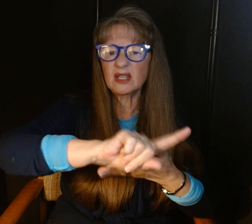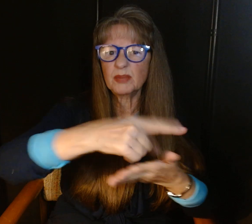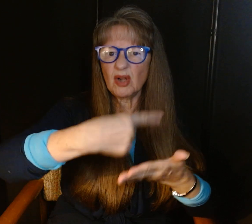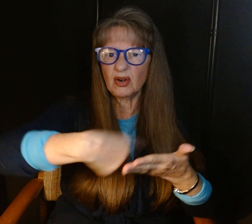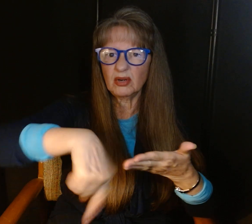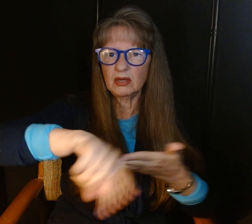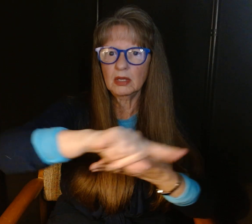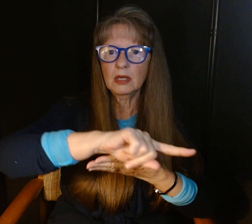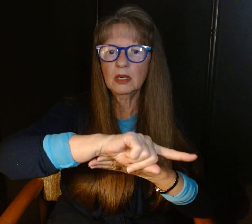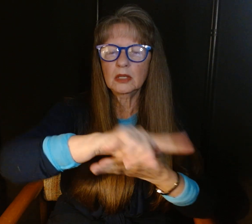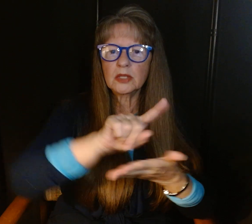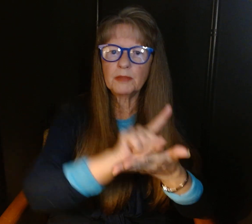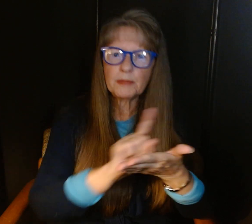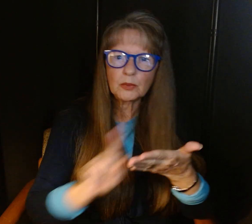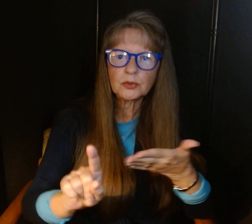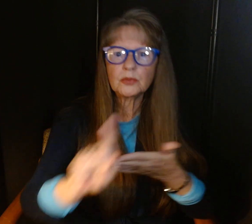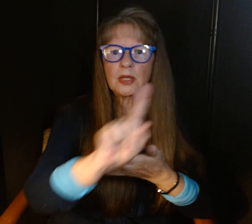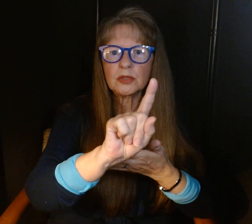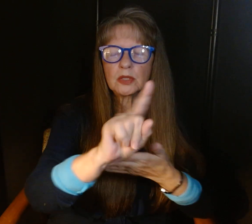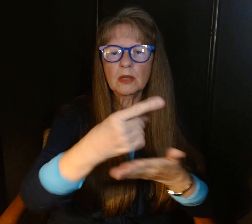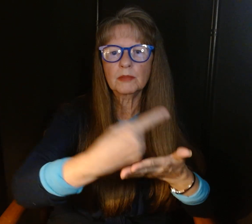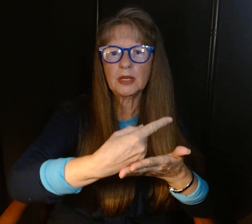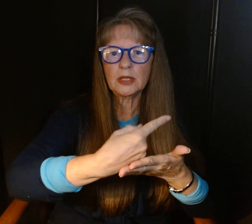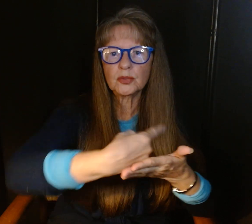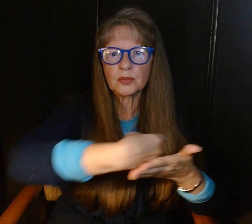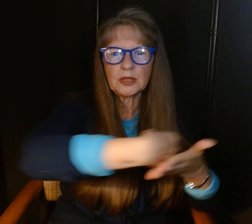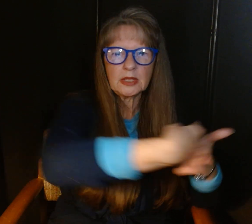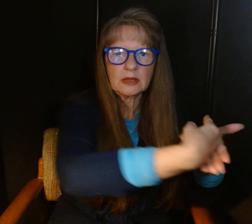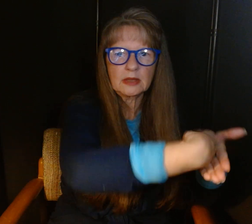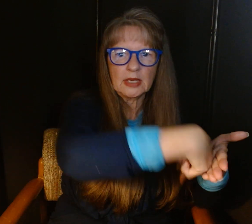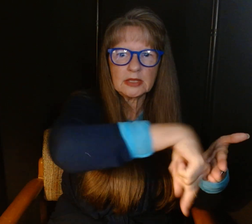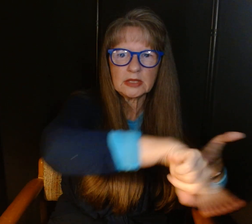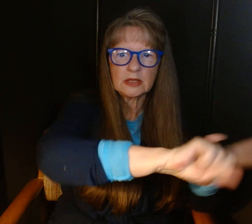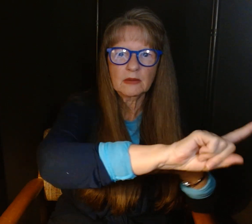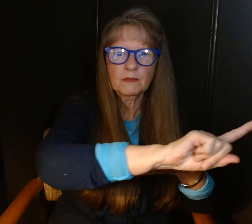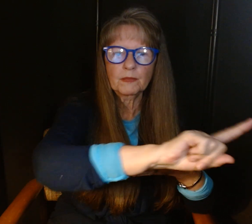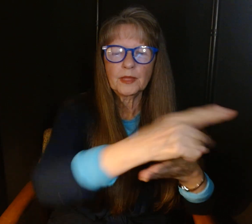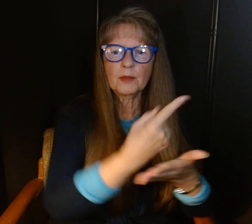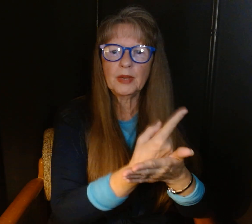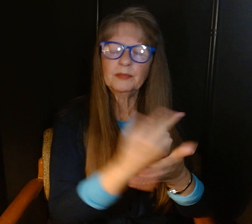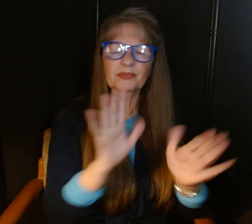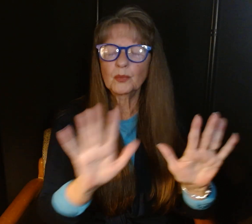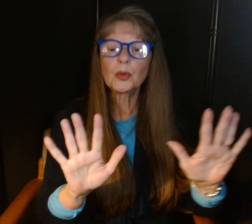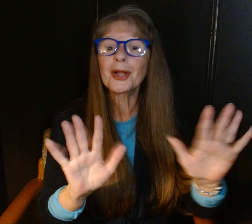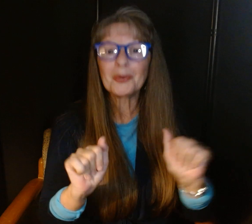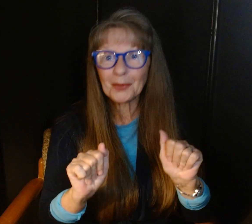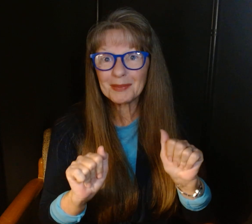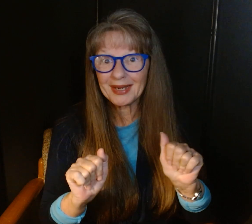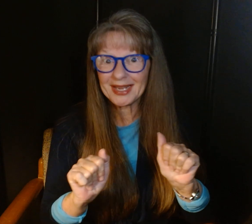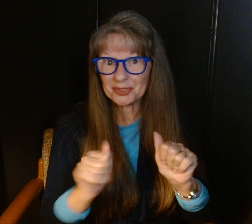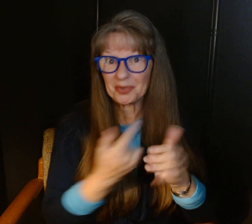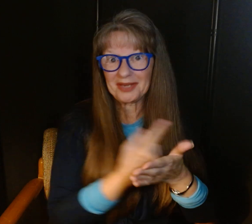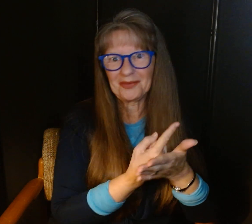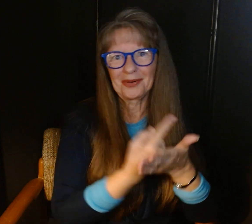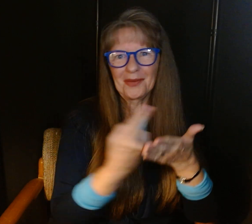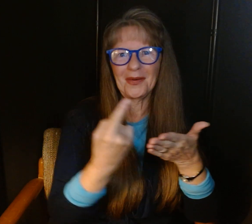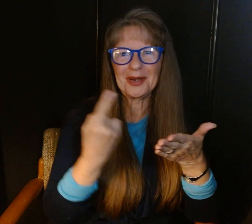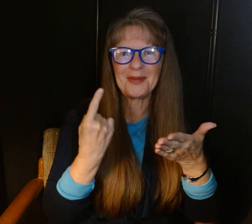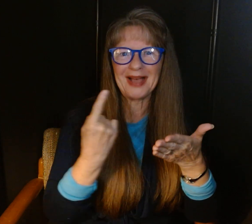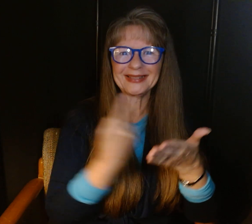bit harder. Some people will do this, but it's really this. But we're not going to worry about next week. We're worried about